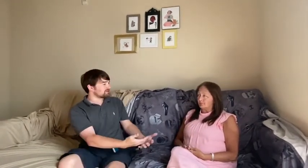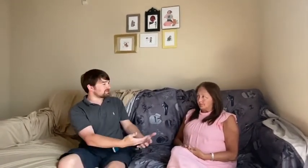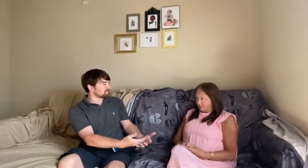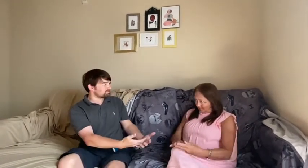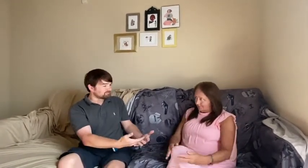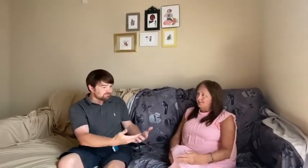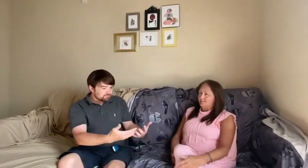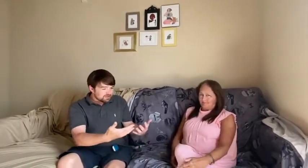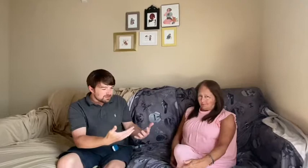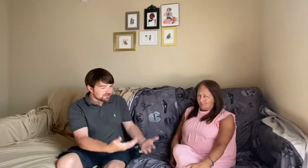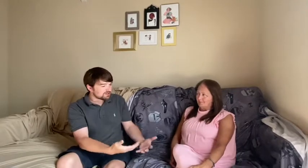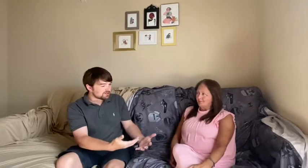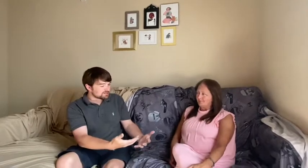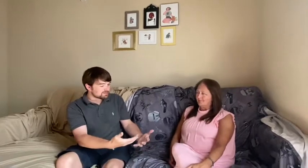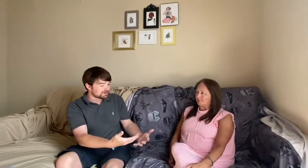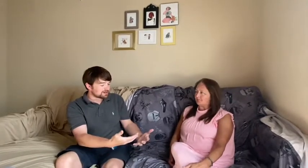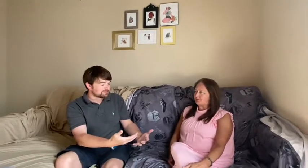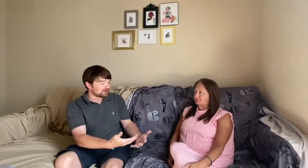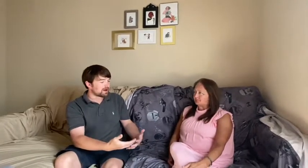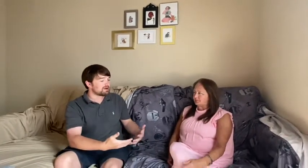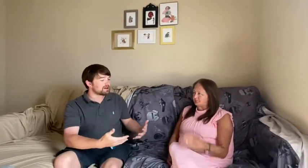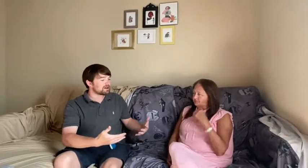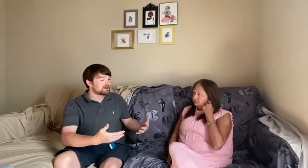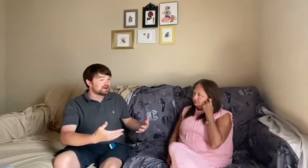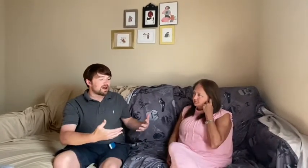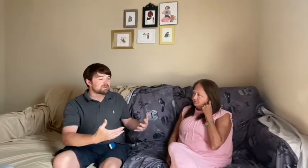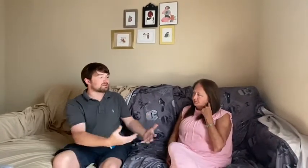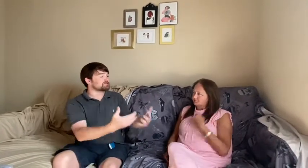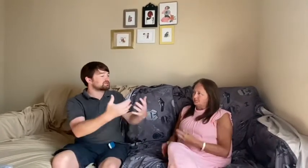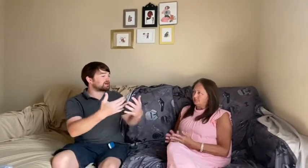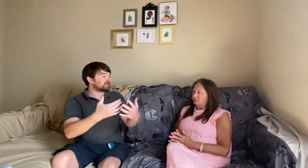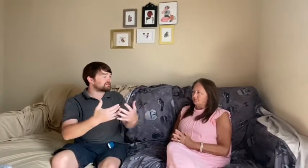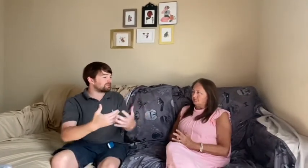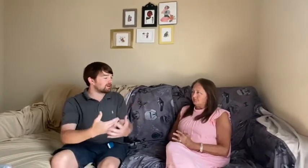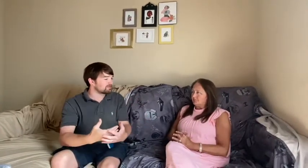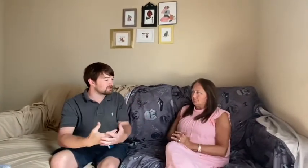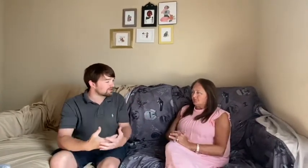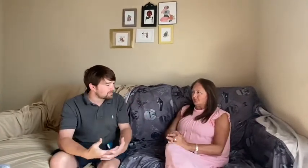Jones, tell us your experience. So how many years of experience do you have interpreting?